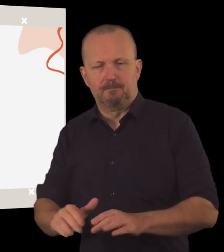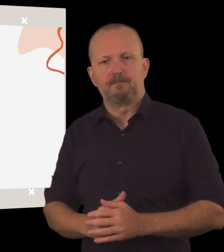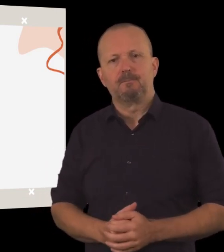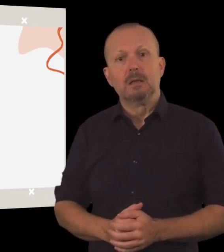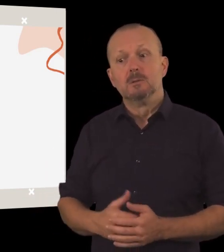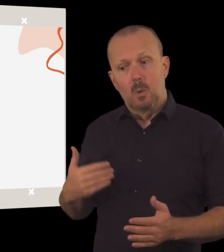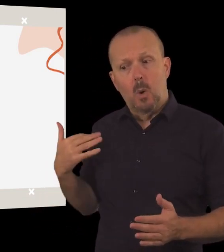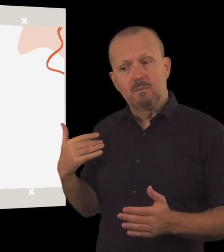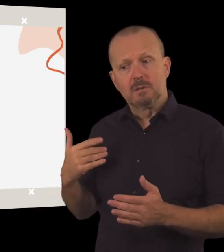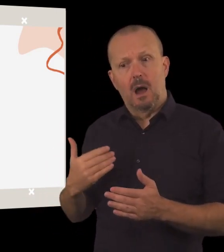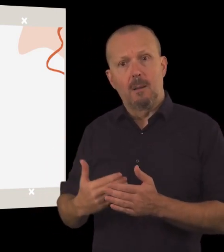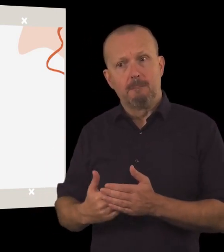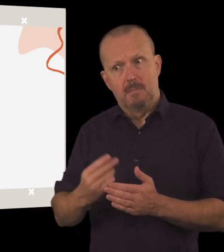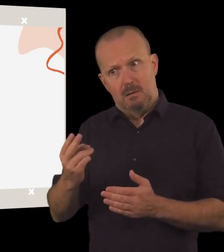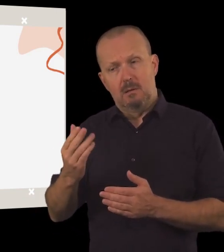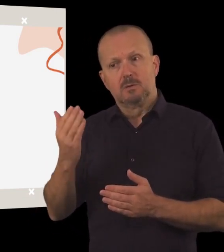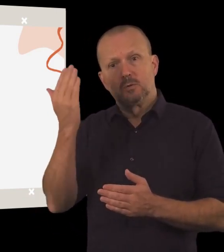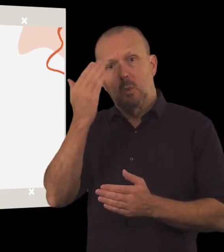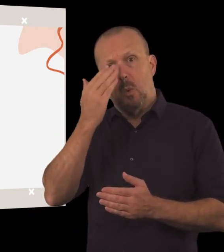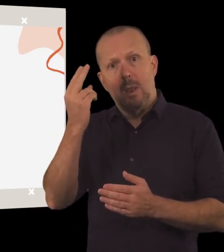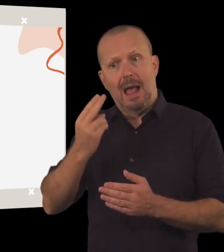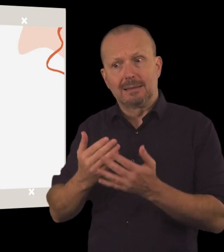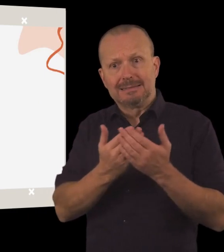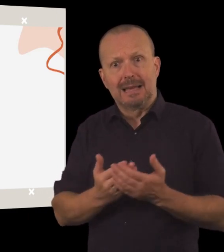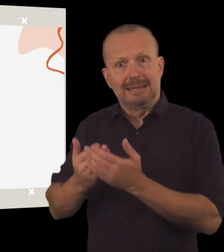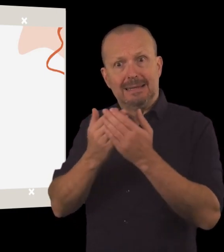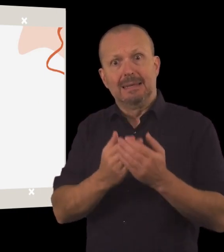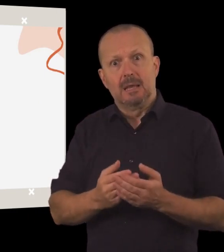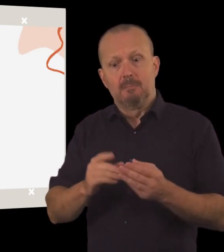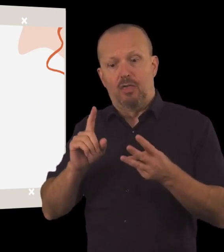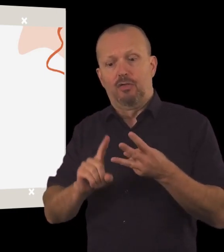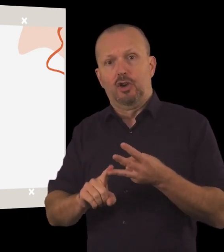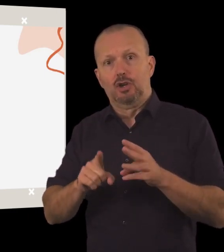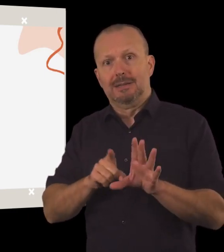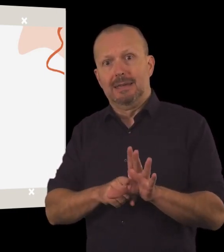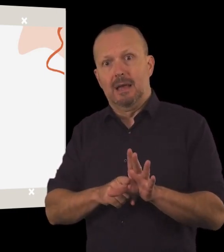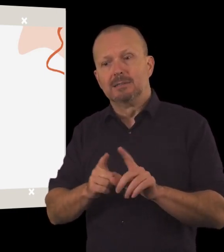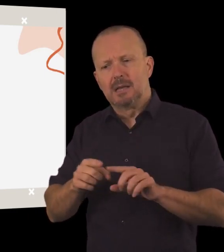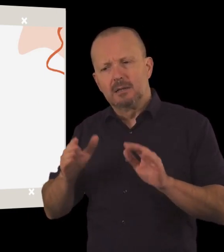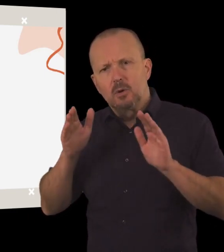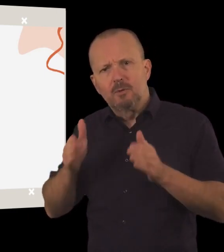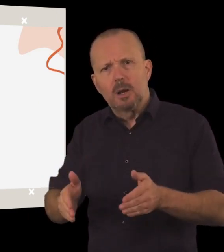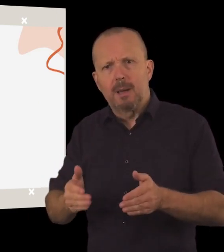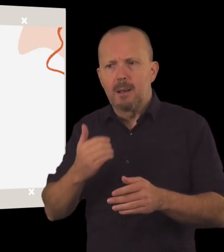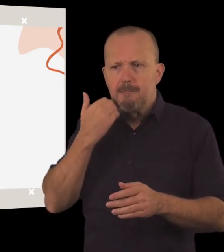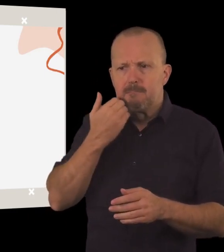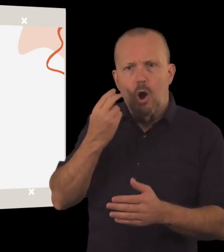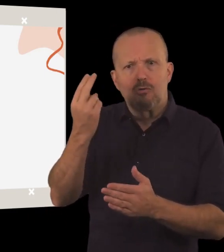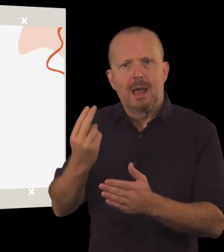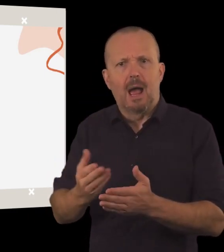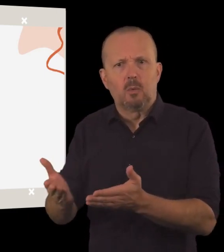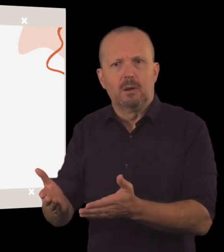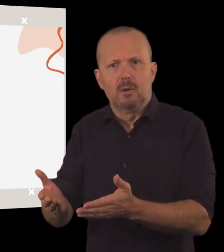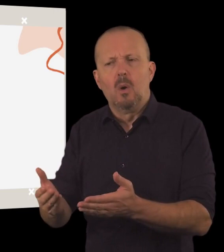what it means for me to be Māori in my final year of art school. I started studying mahi toi alongside